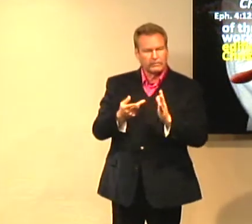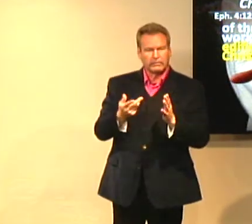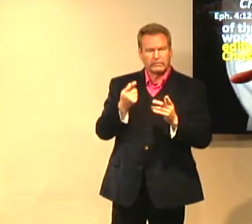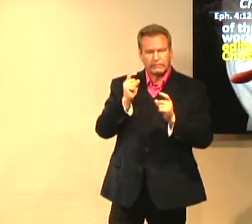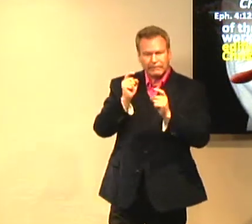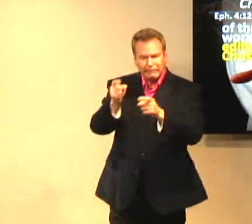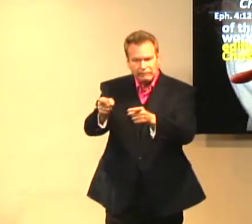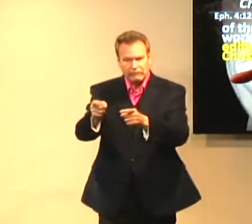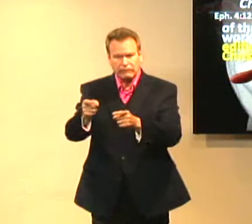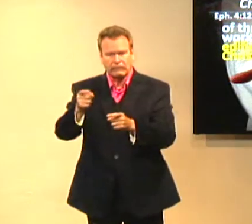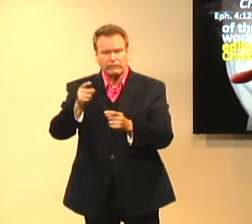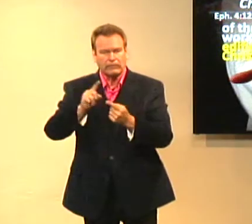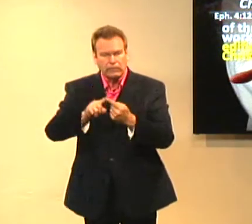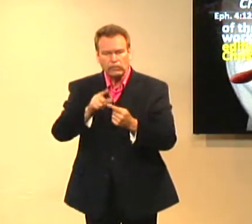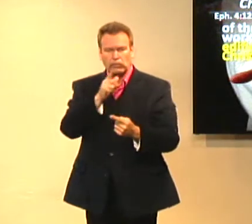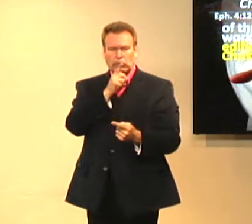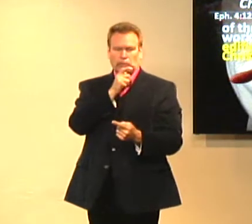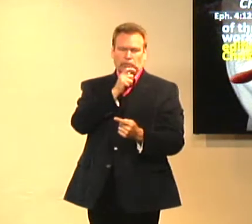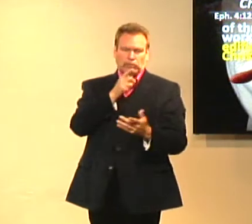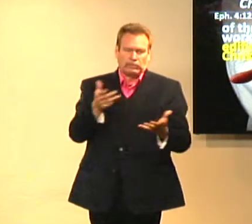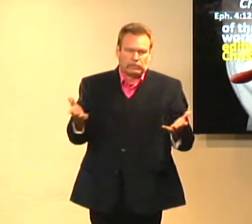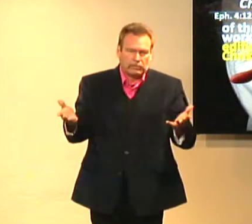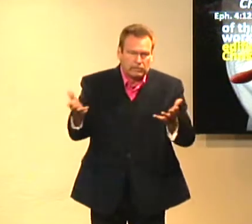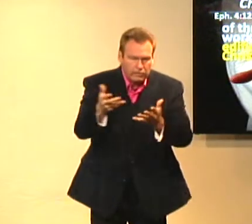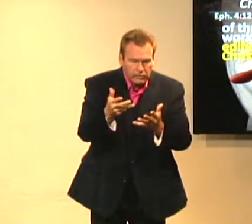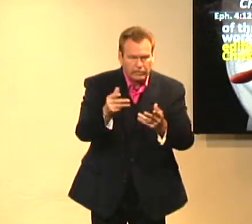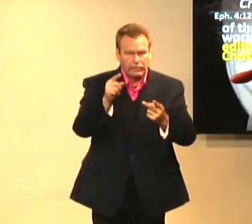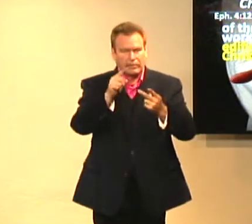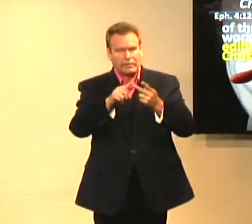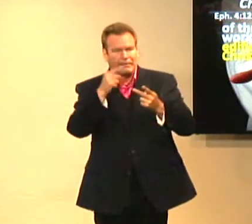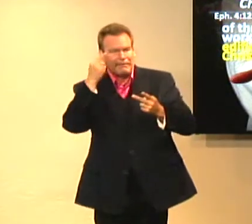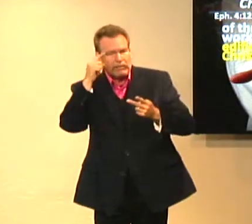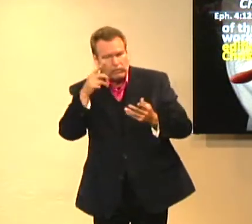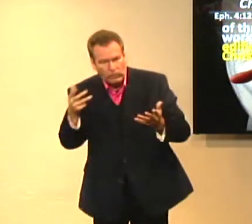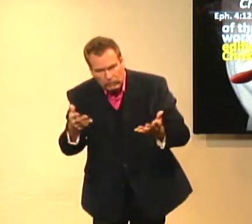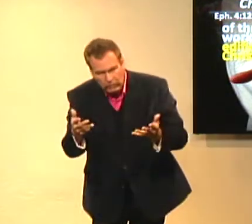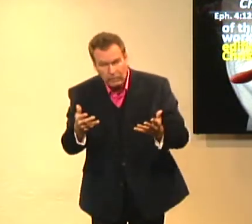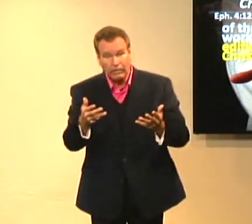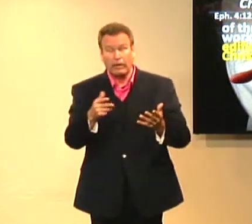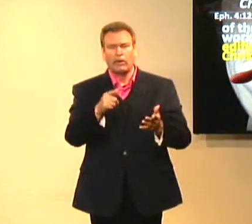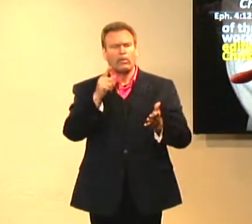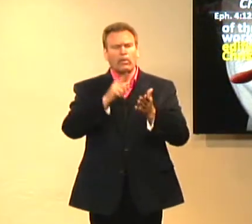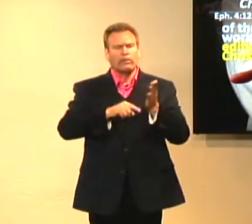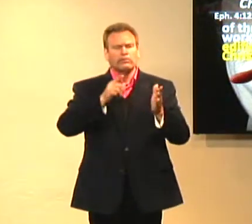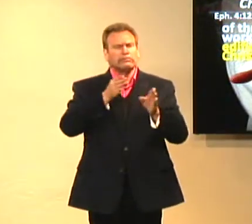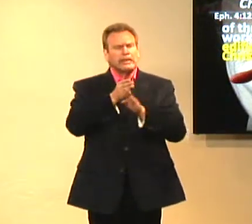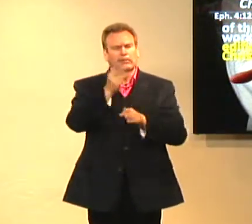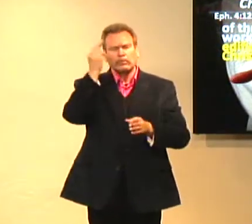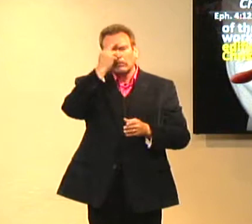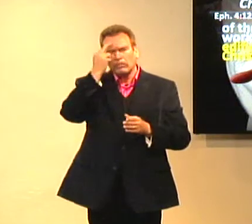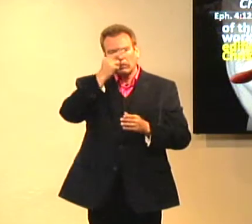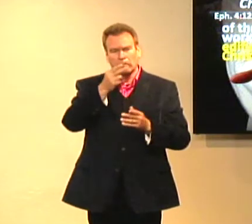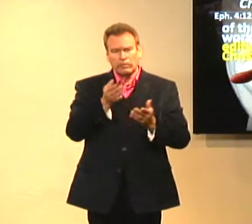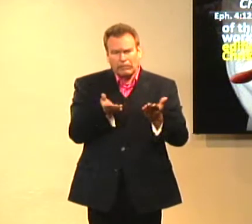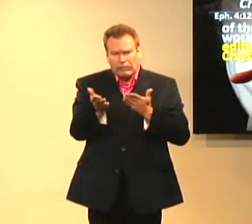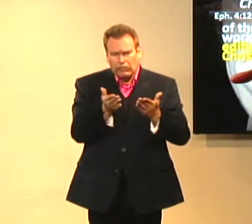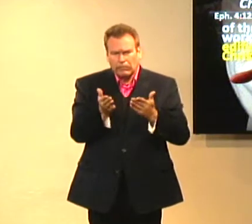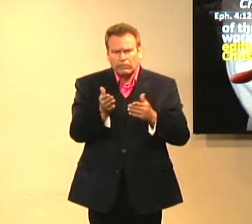The meaning of that, the gift is for, and who is it given to? What is the gift given for? What